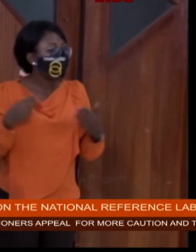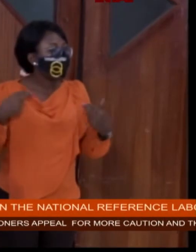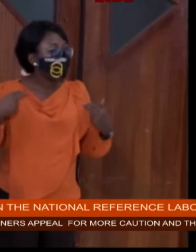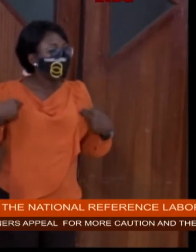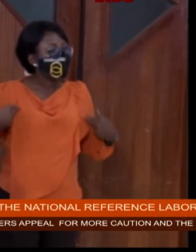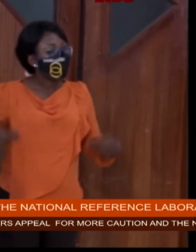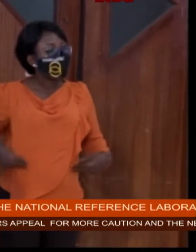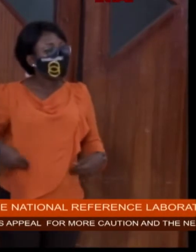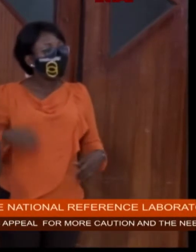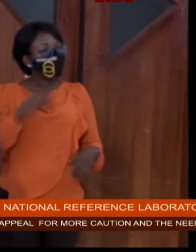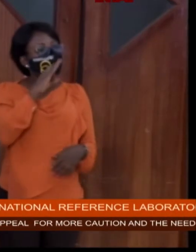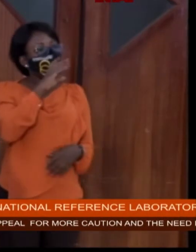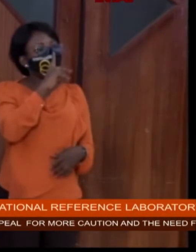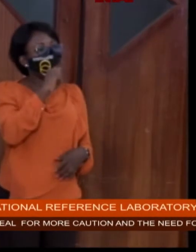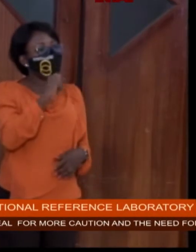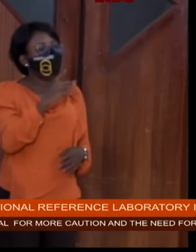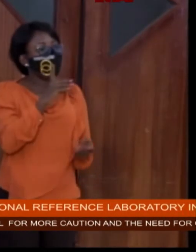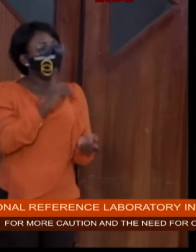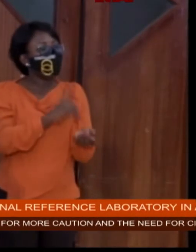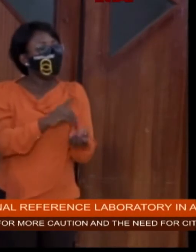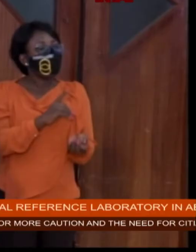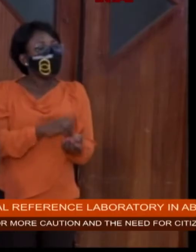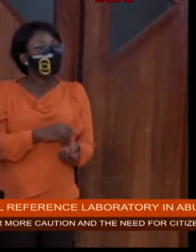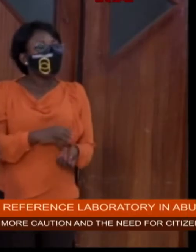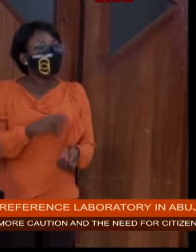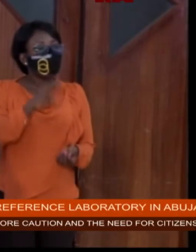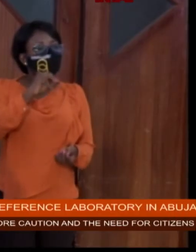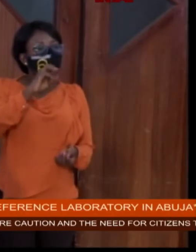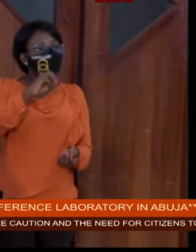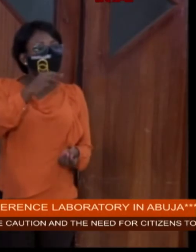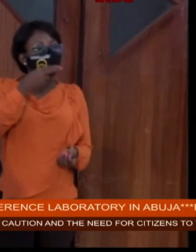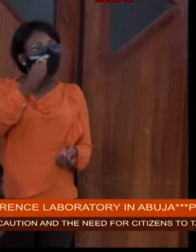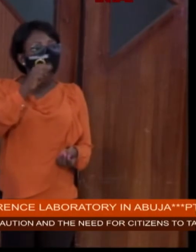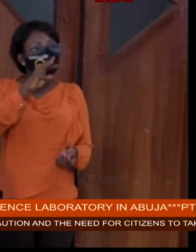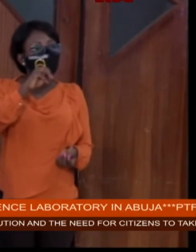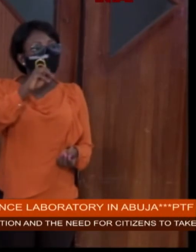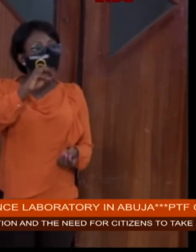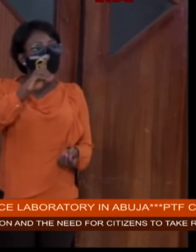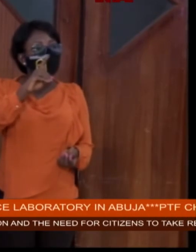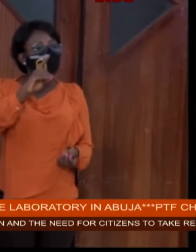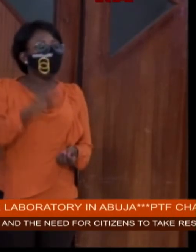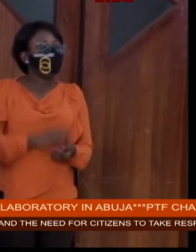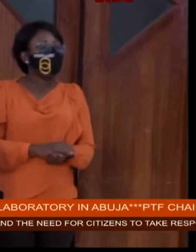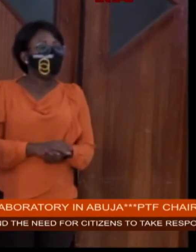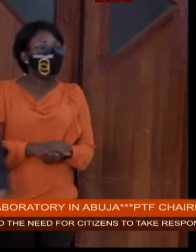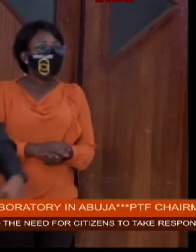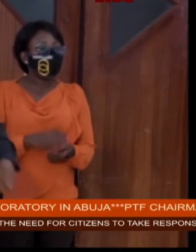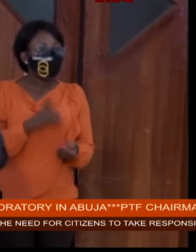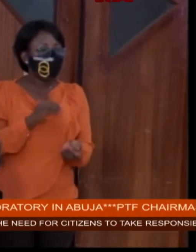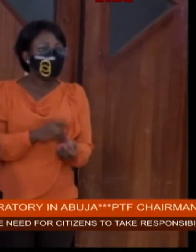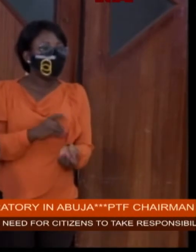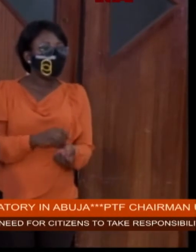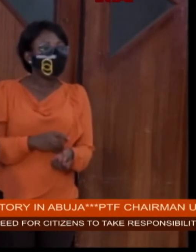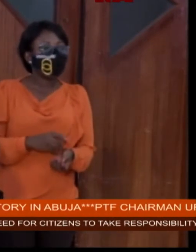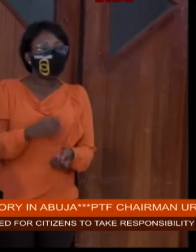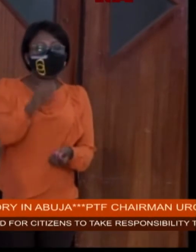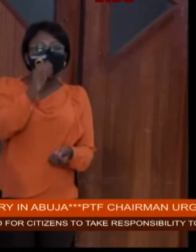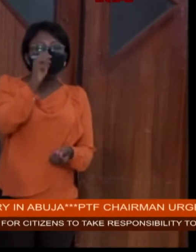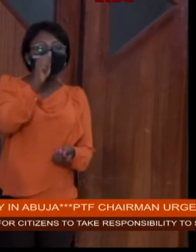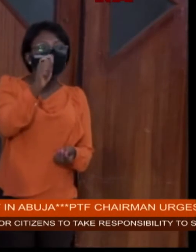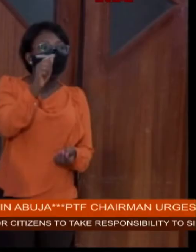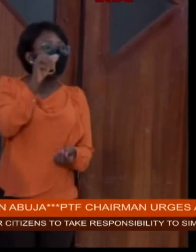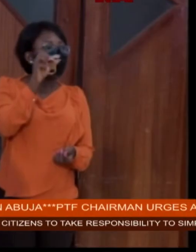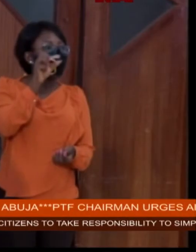Health, FCT, Dr. Mohammed Kau, as well as Dr. Asad Hassan, the Deputy